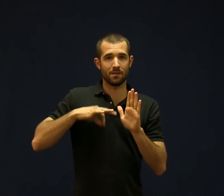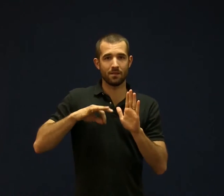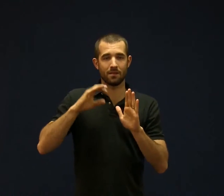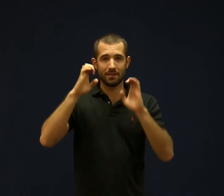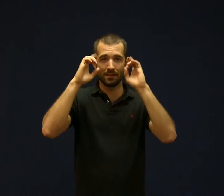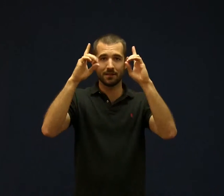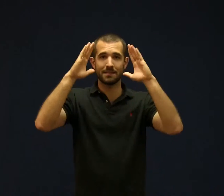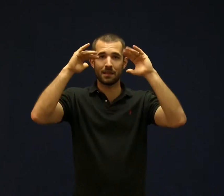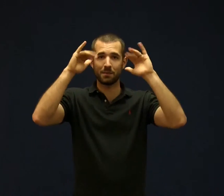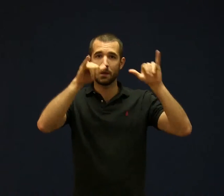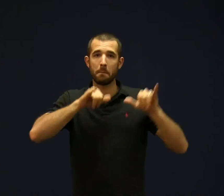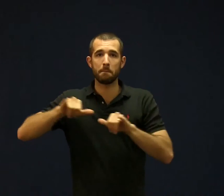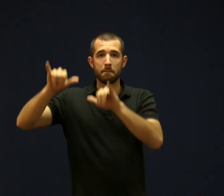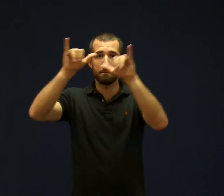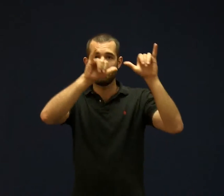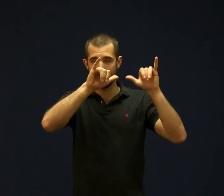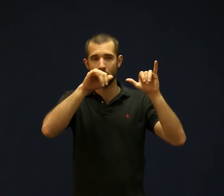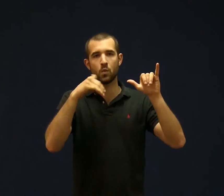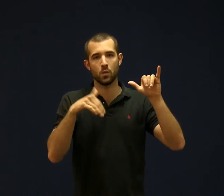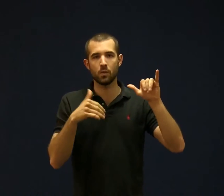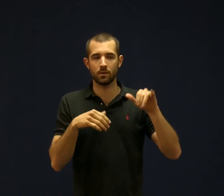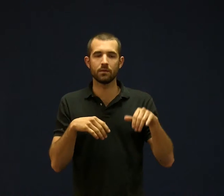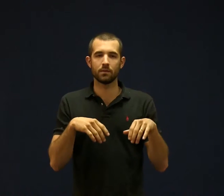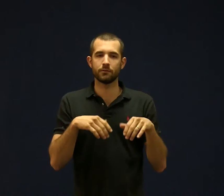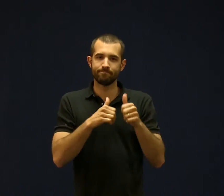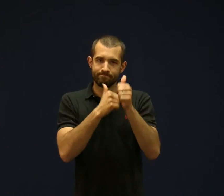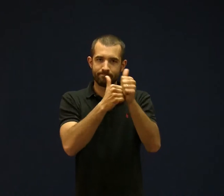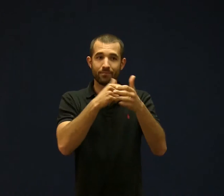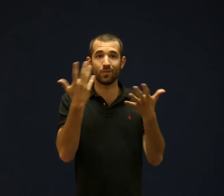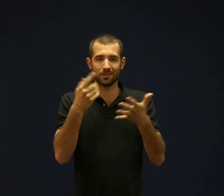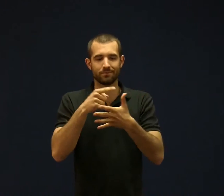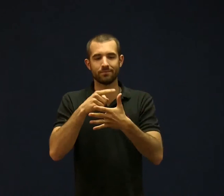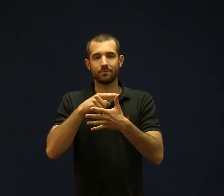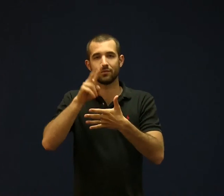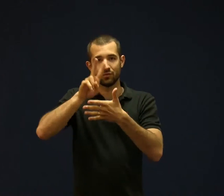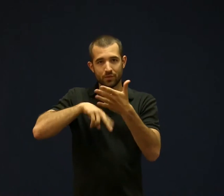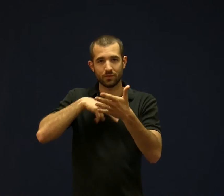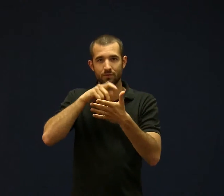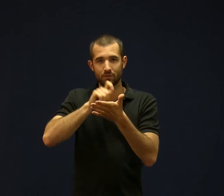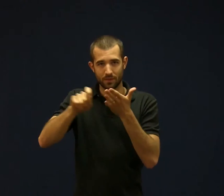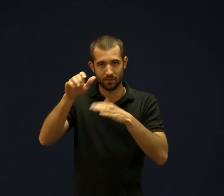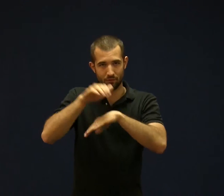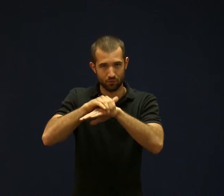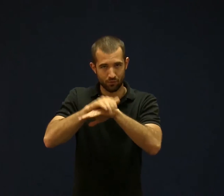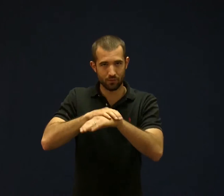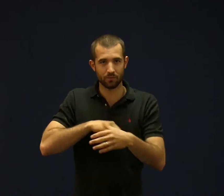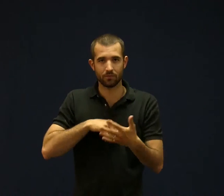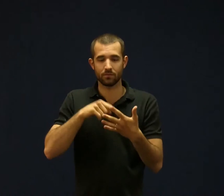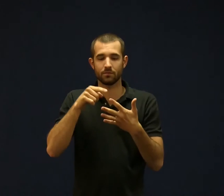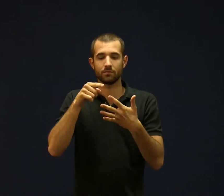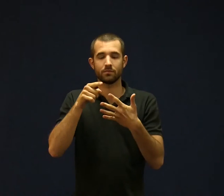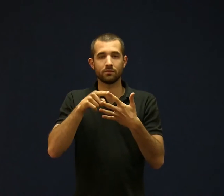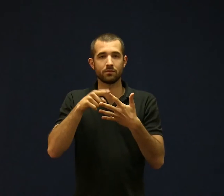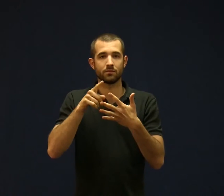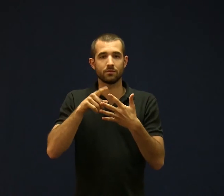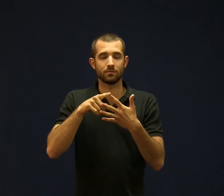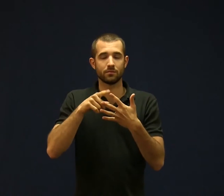We do abide by the educational standards of the state of Maine, focusing on literacy